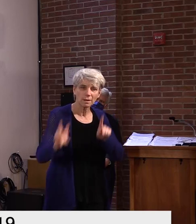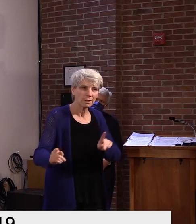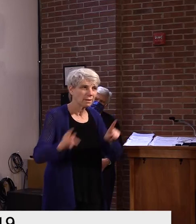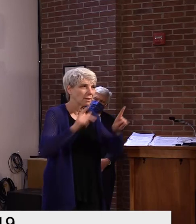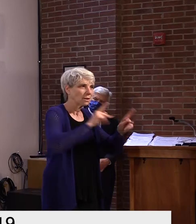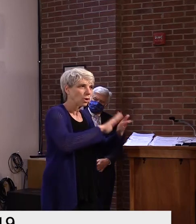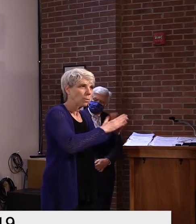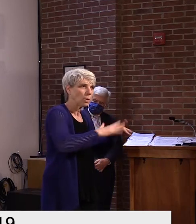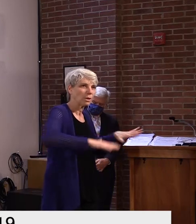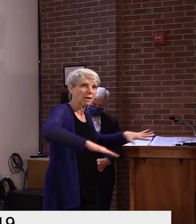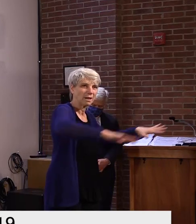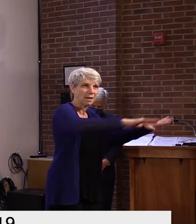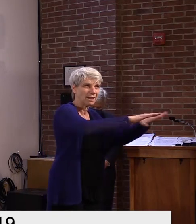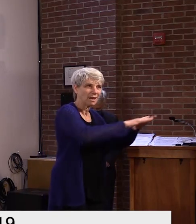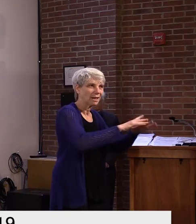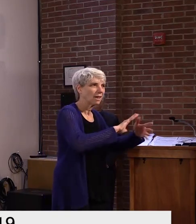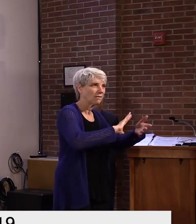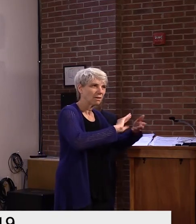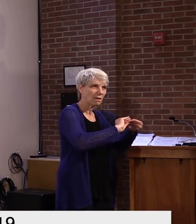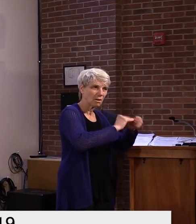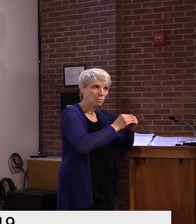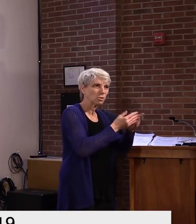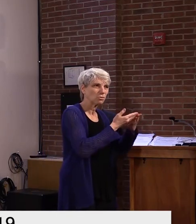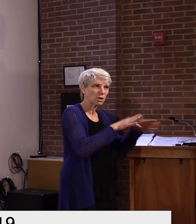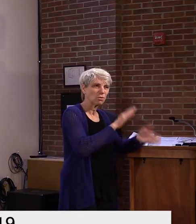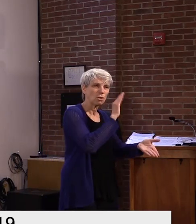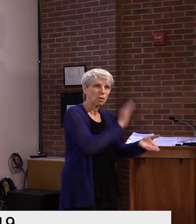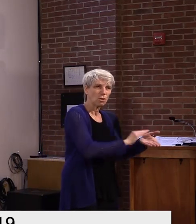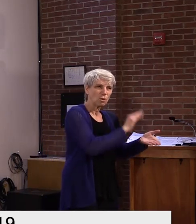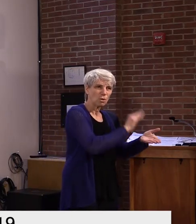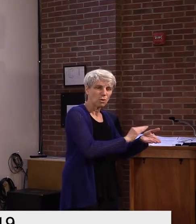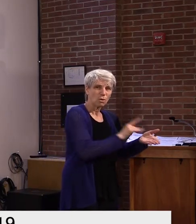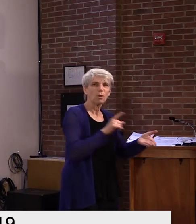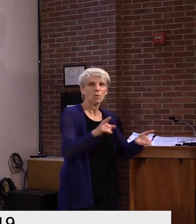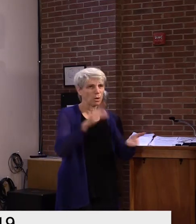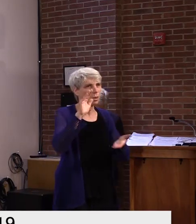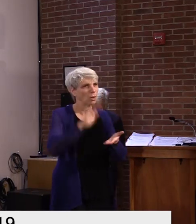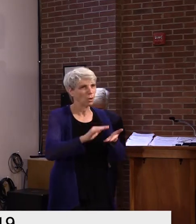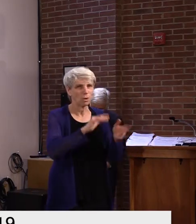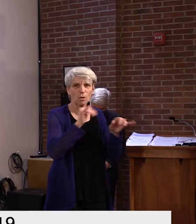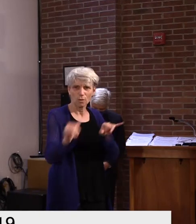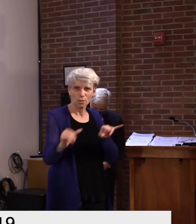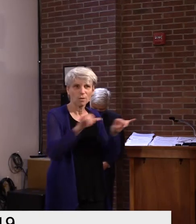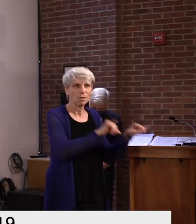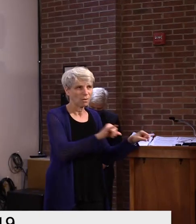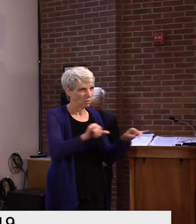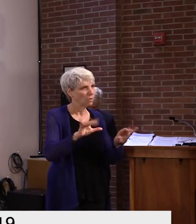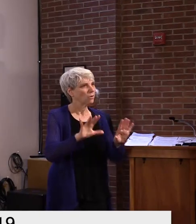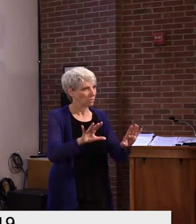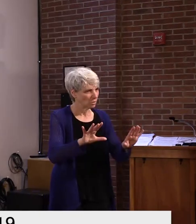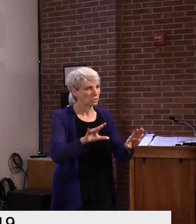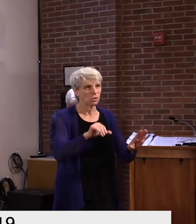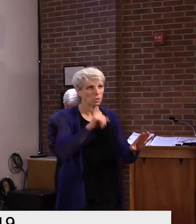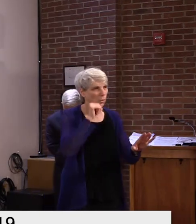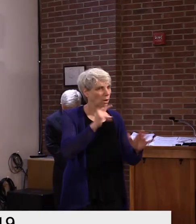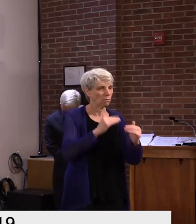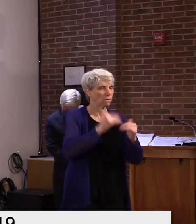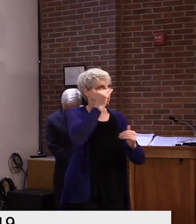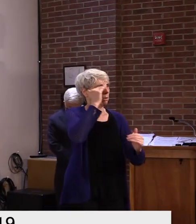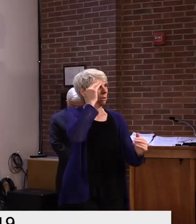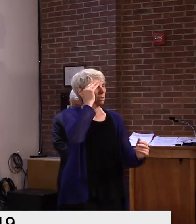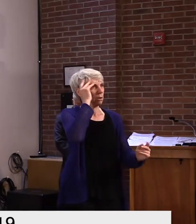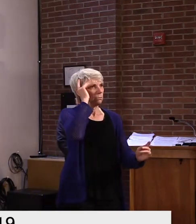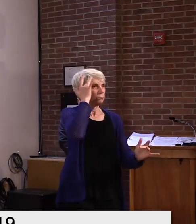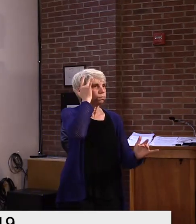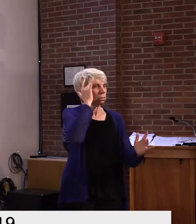are doing well. As I've said, and as our epidemiologists and the modeling